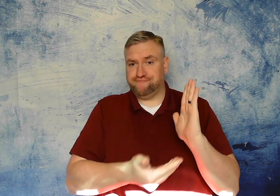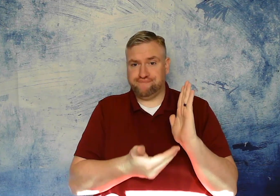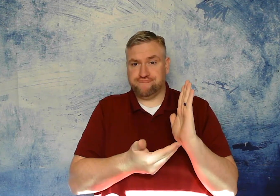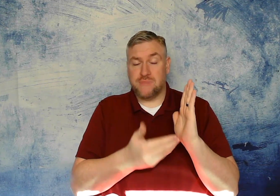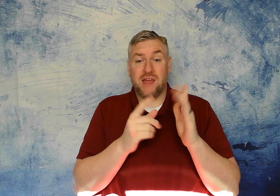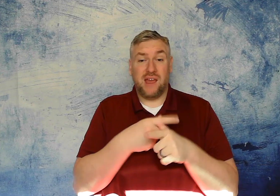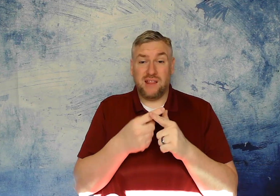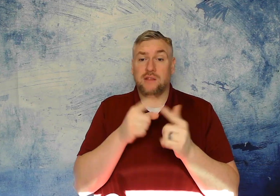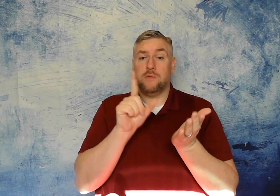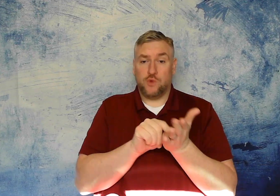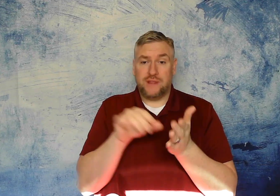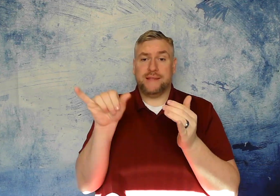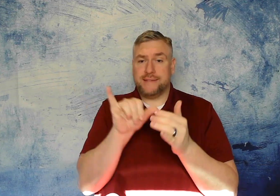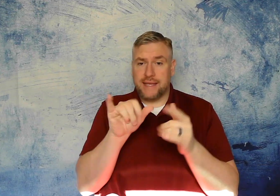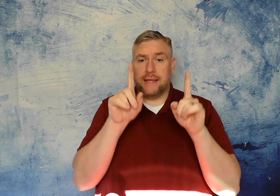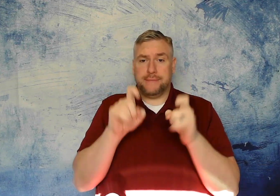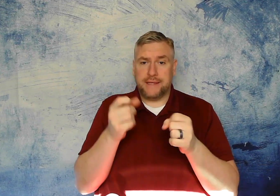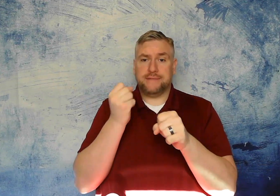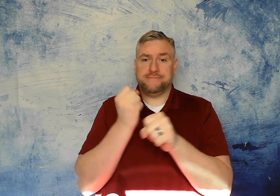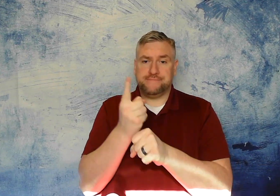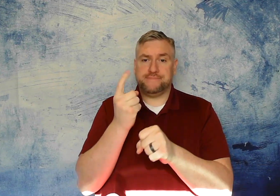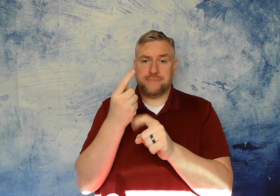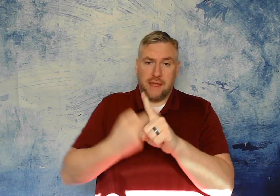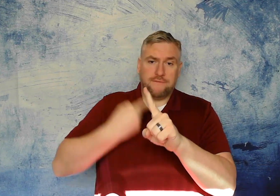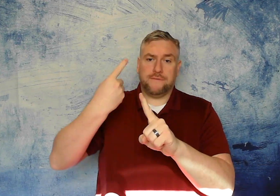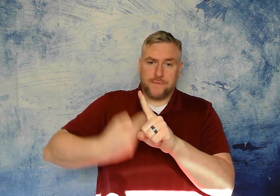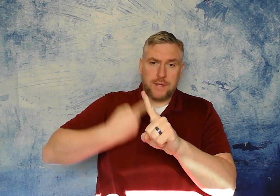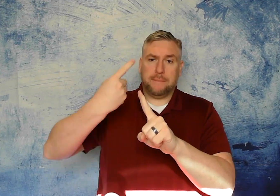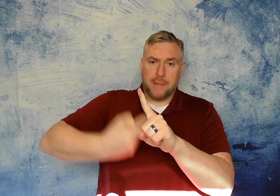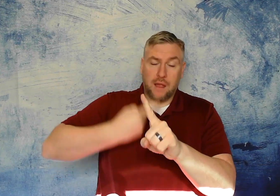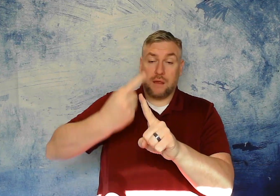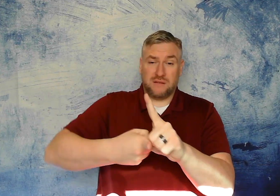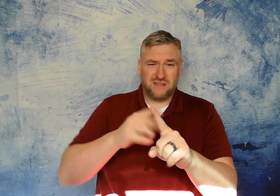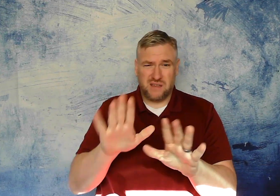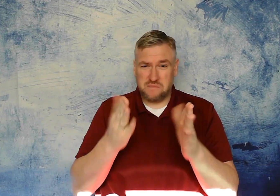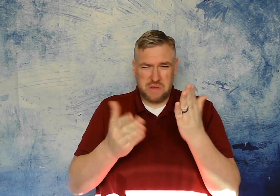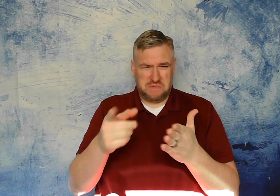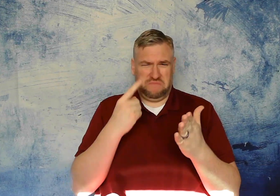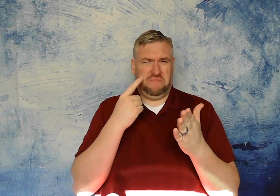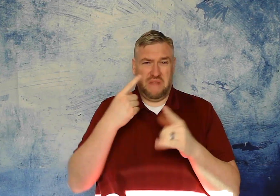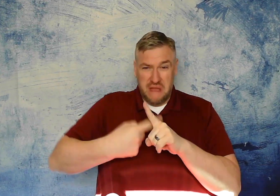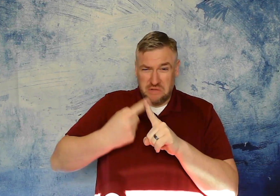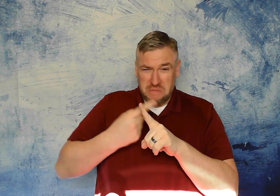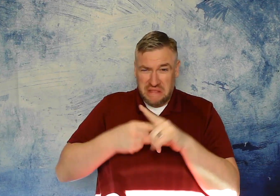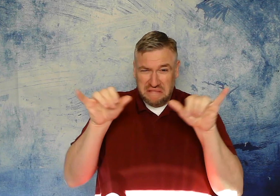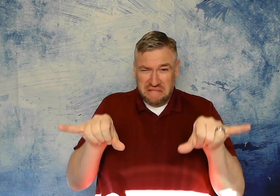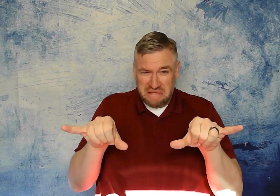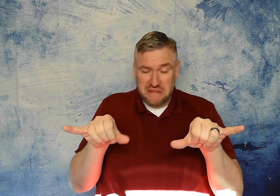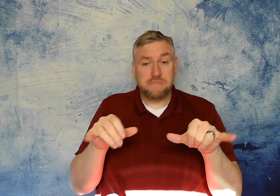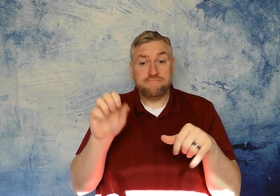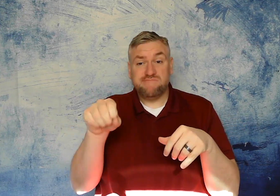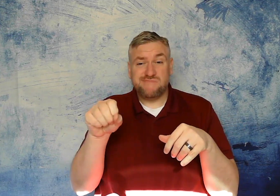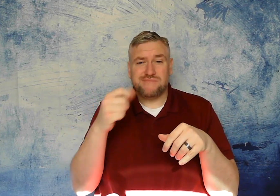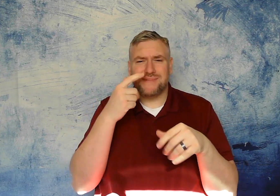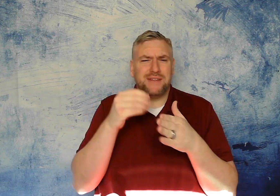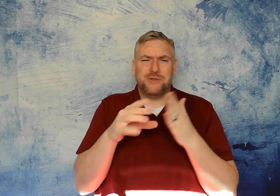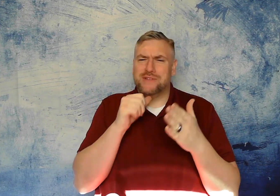IEP goals. And then you print the same test every month. Now maybe you're like, wait, every month the same test? Well,